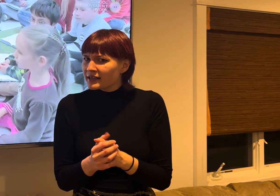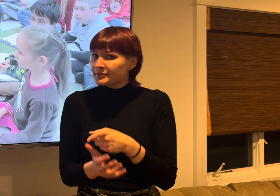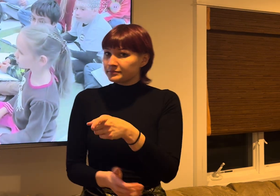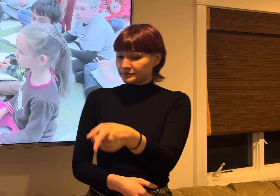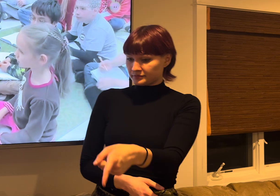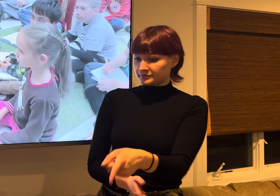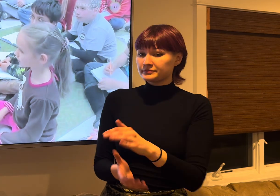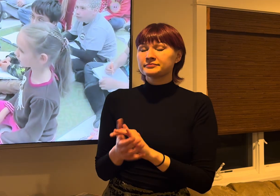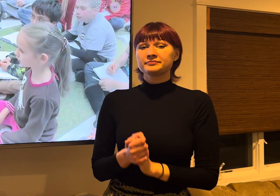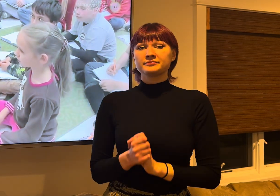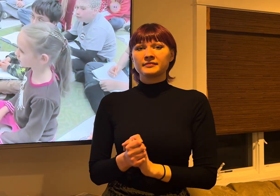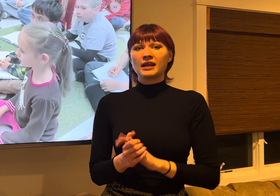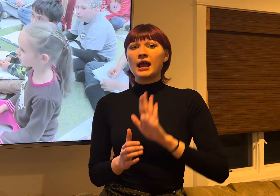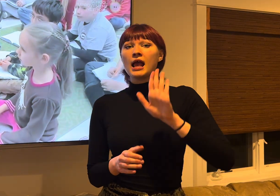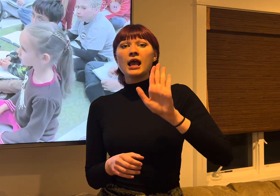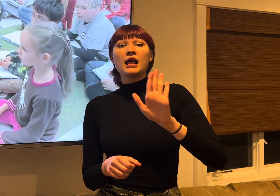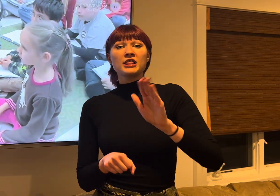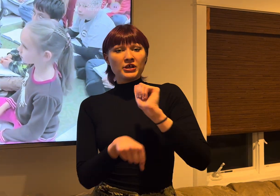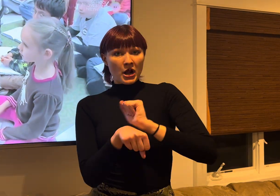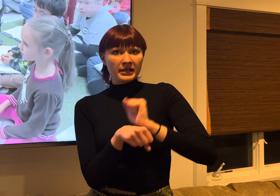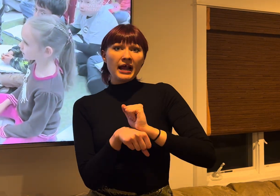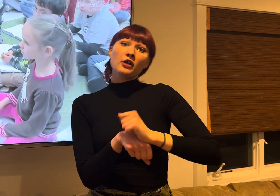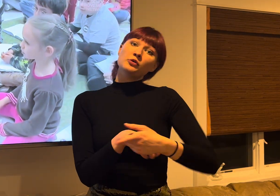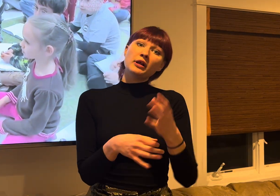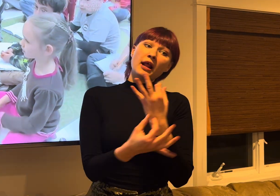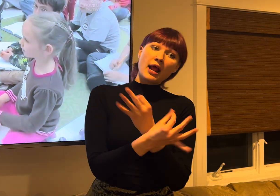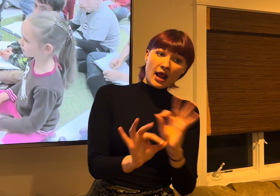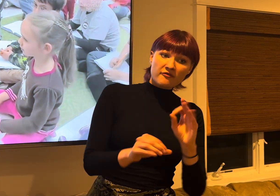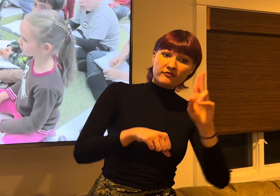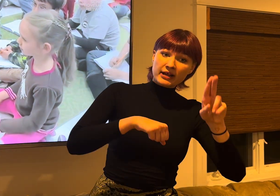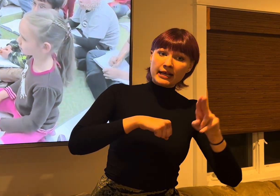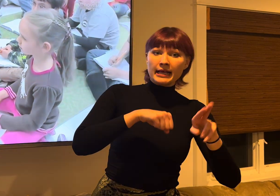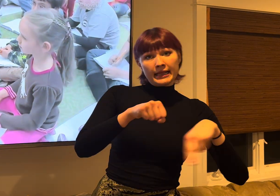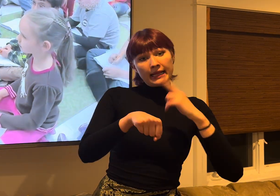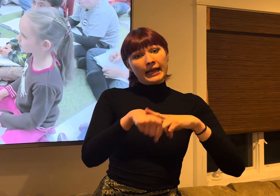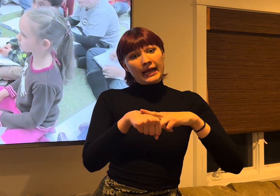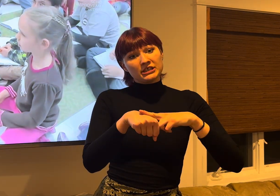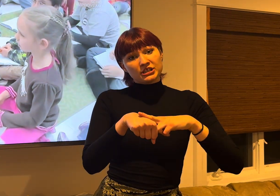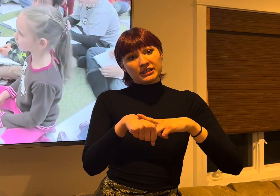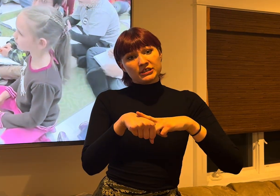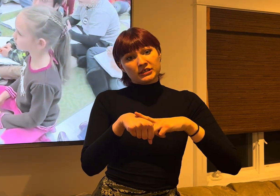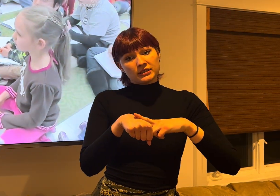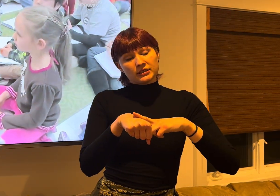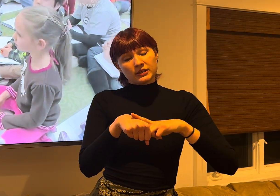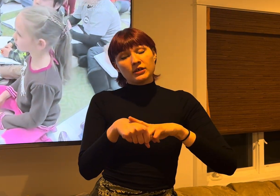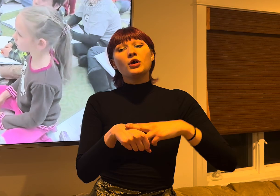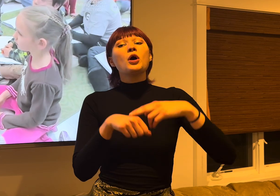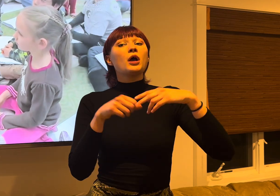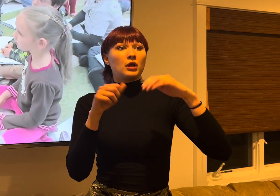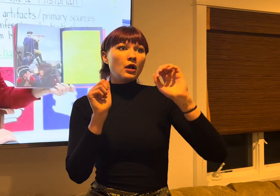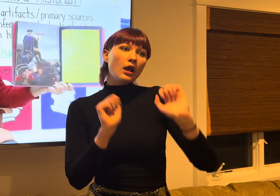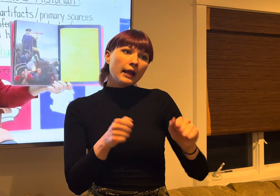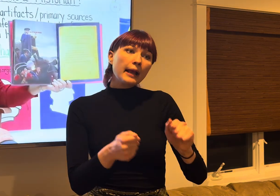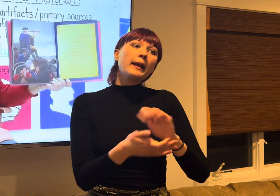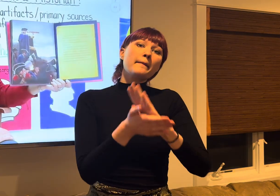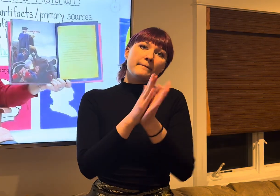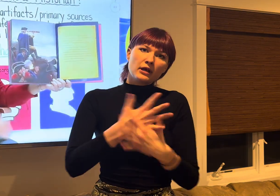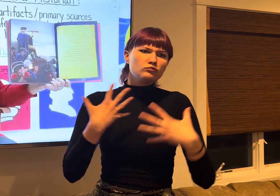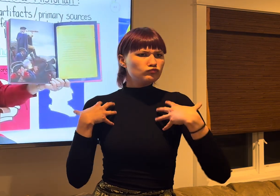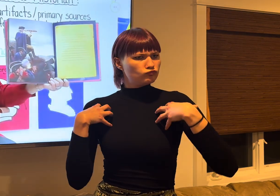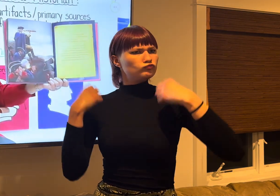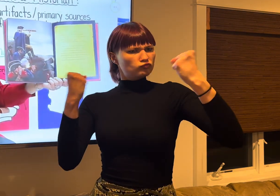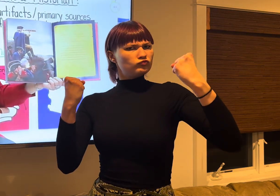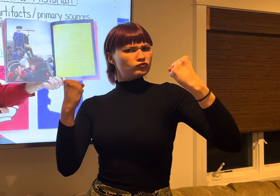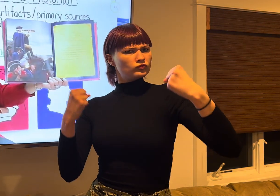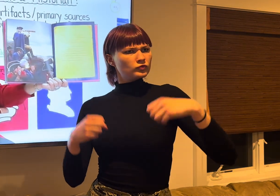create a new nation and so that it could be, instead of just nothing, but maybe make it stronger. Make it stronger, right? They wanted to make a nation